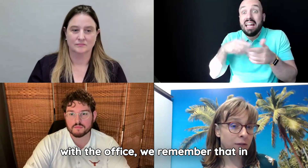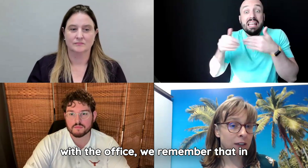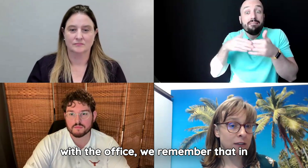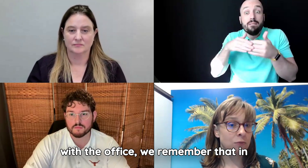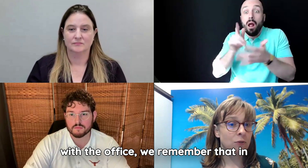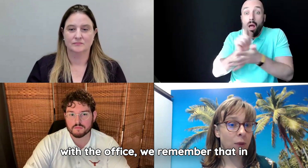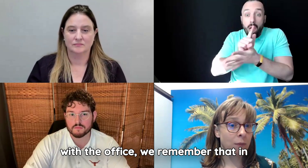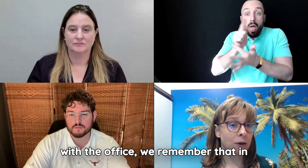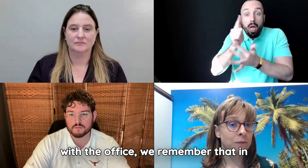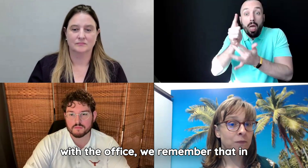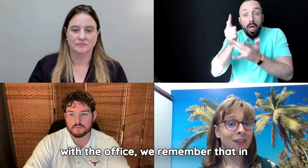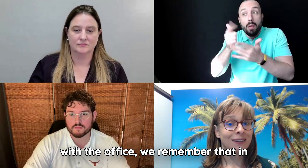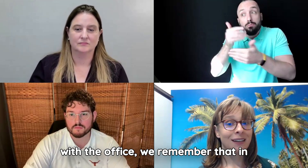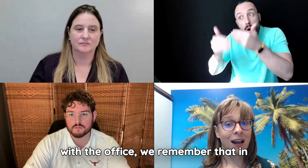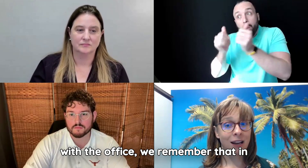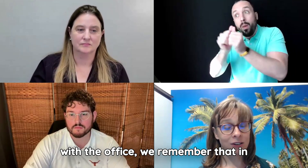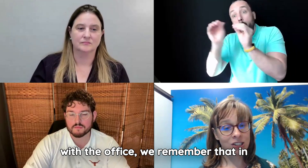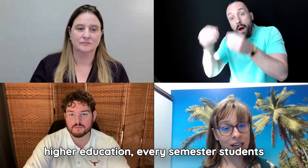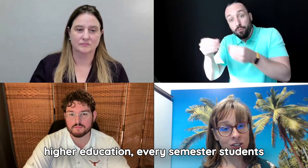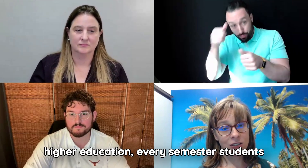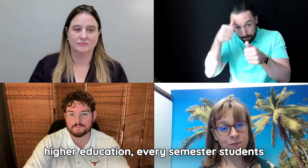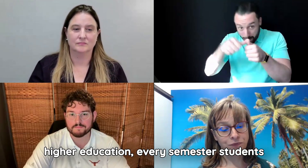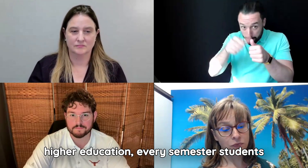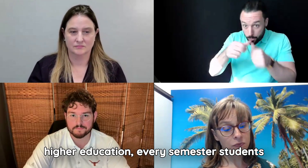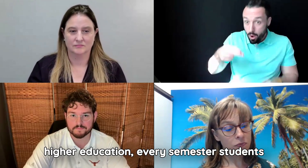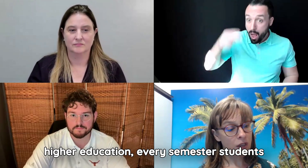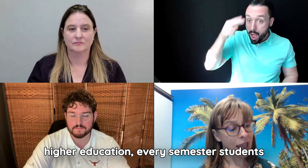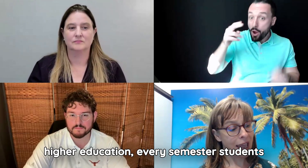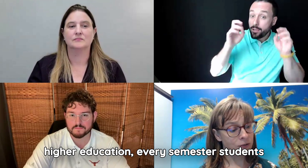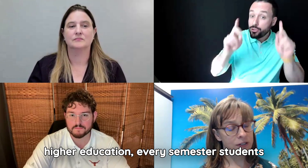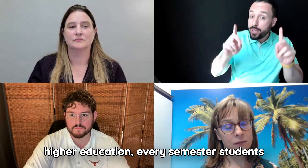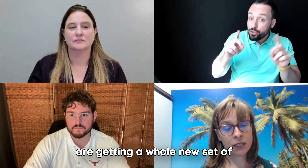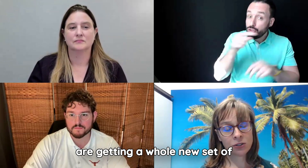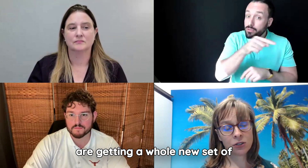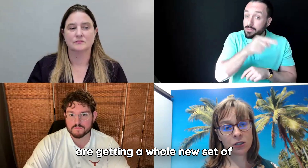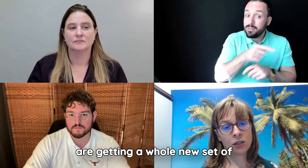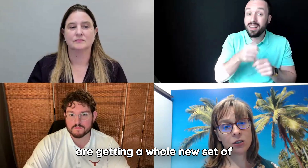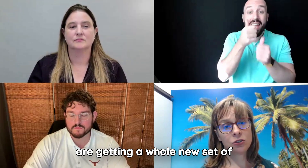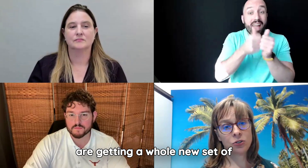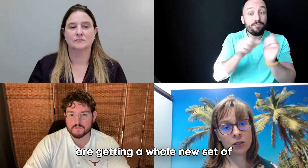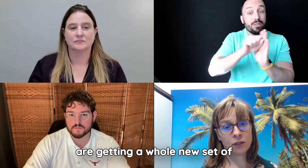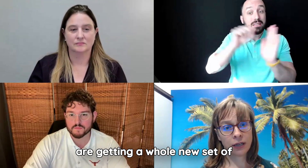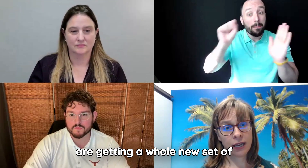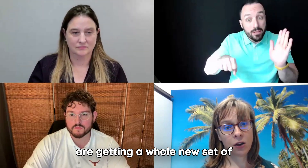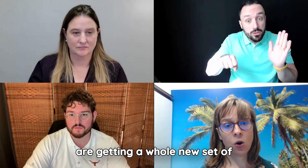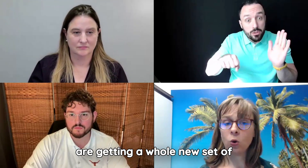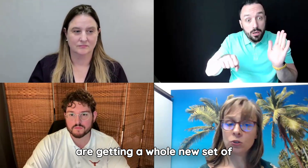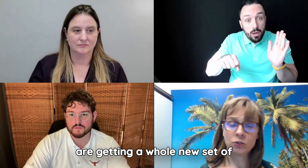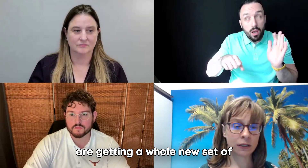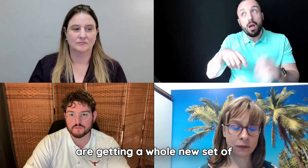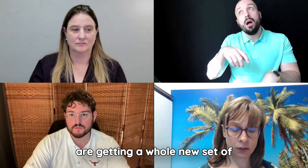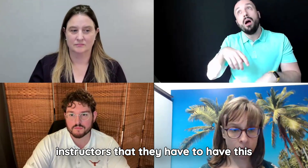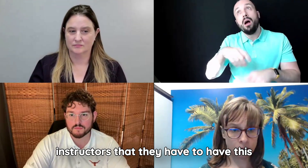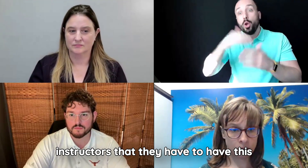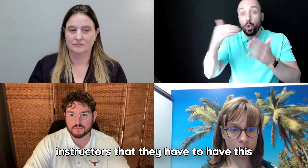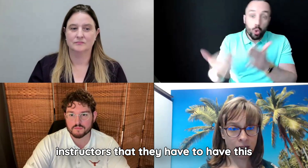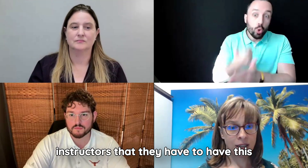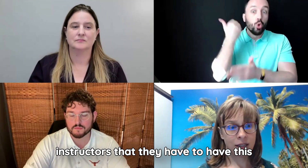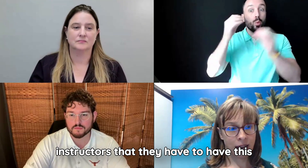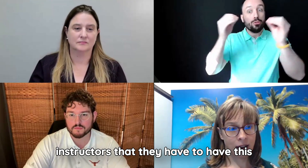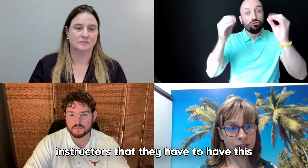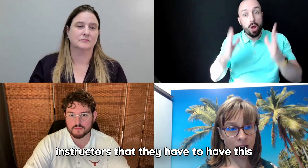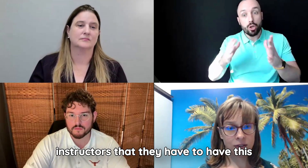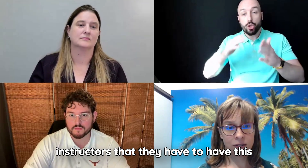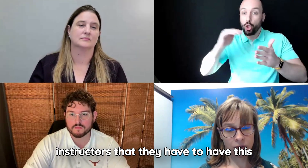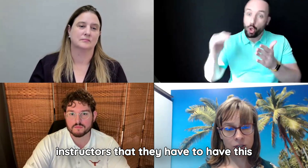with the office, we remember that in higher education, every semester, students are getting a whole new set of instructors